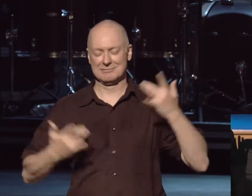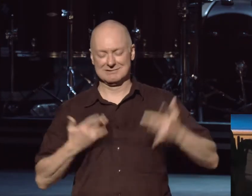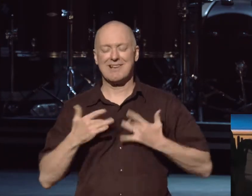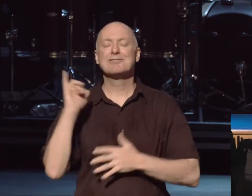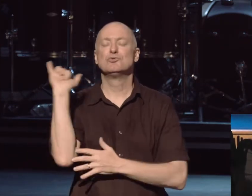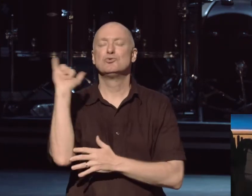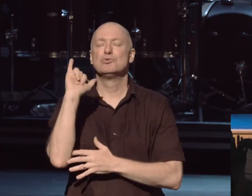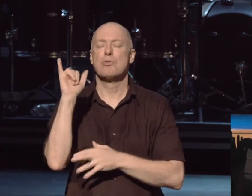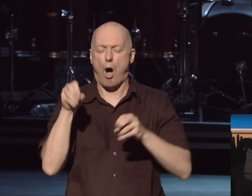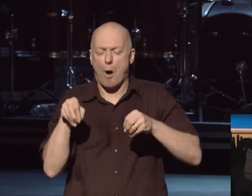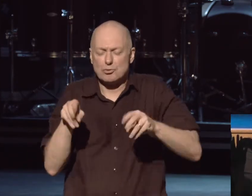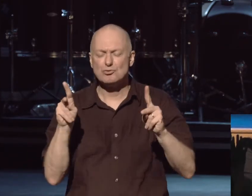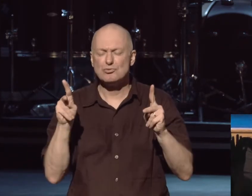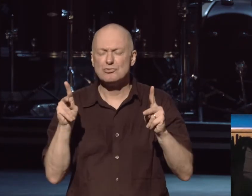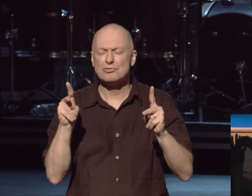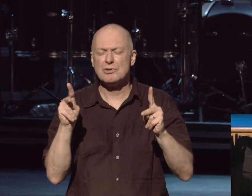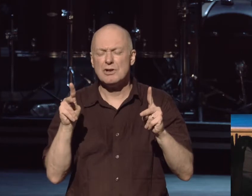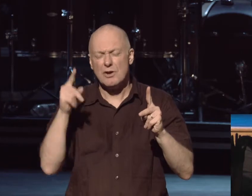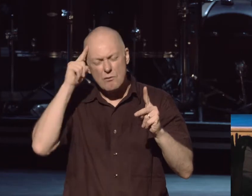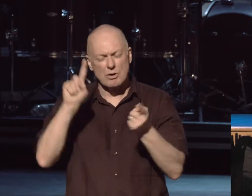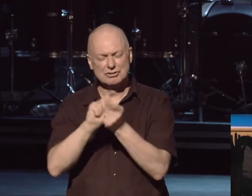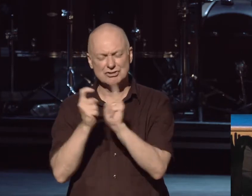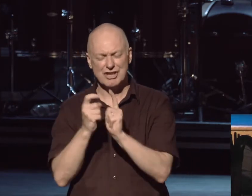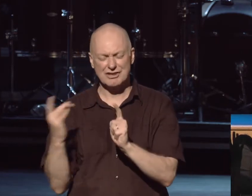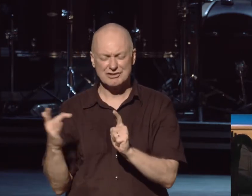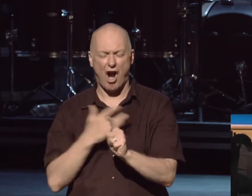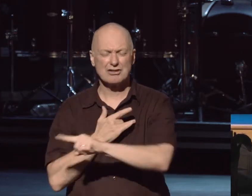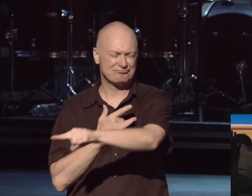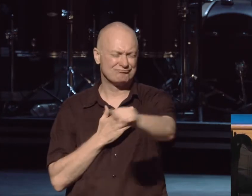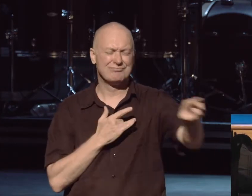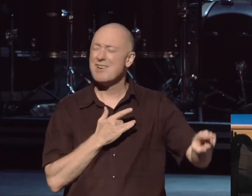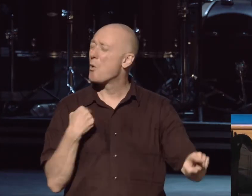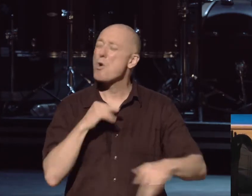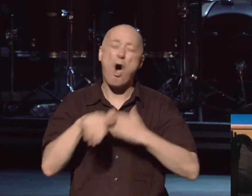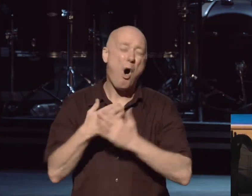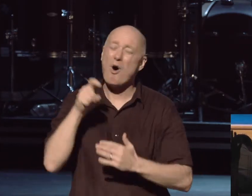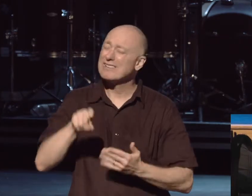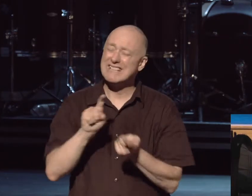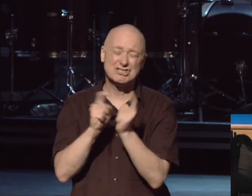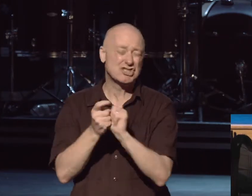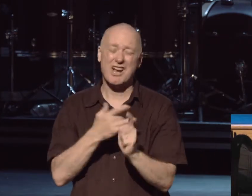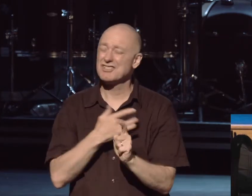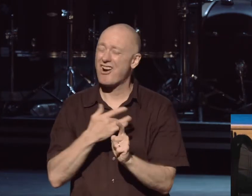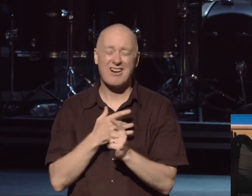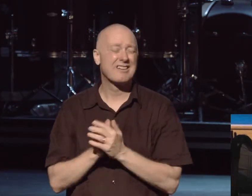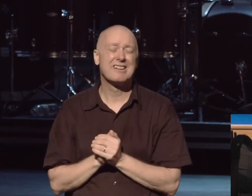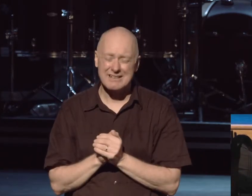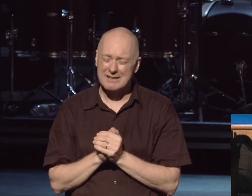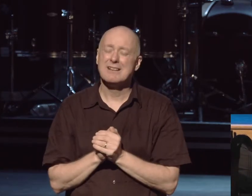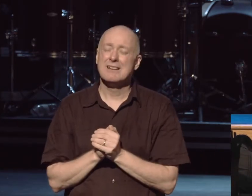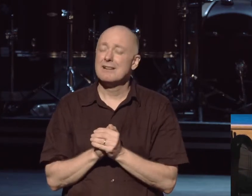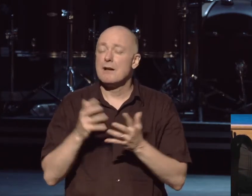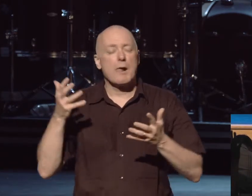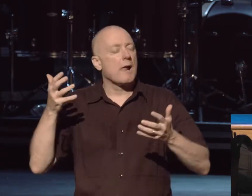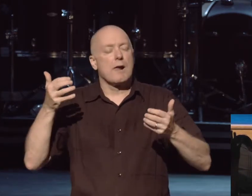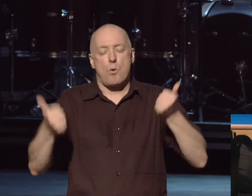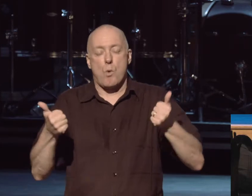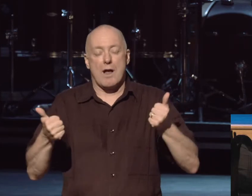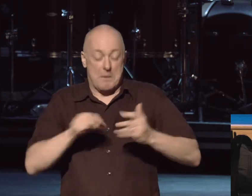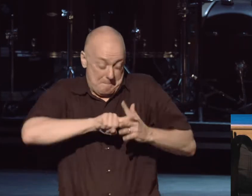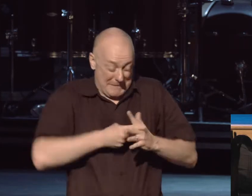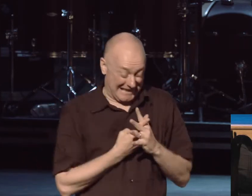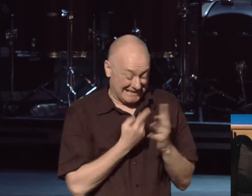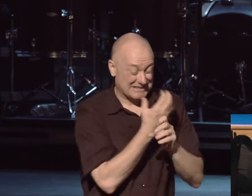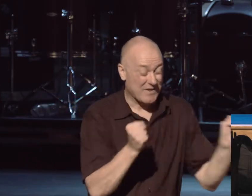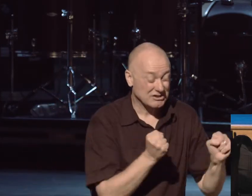exciting. The opportunity, Lord, for a changed heart. Lord, we all need a changed heart in one way or another, Lord. Whether it be the very